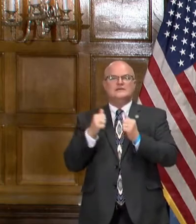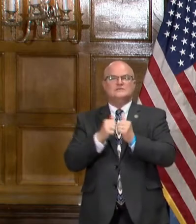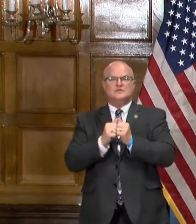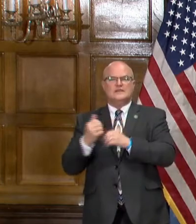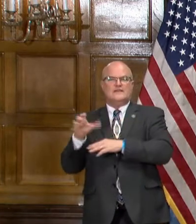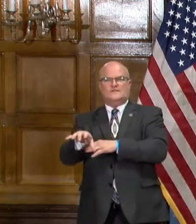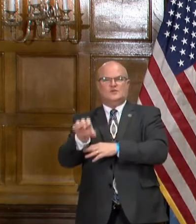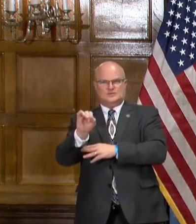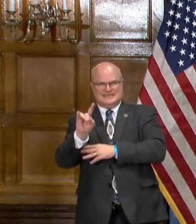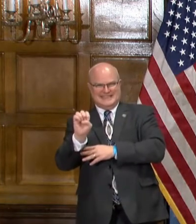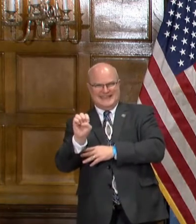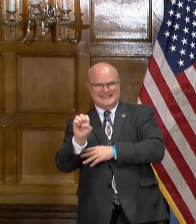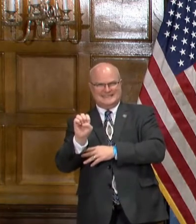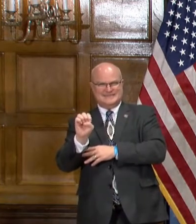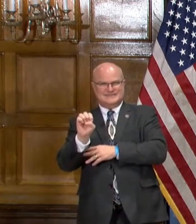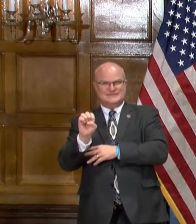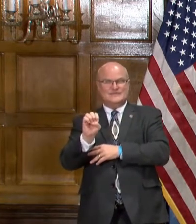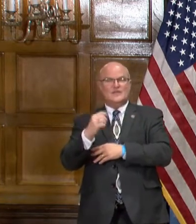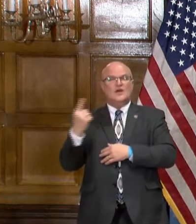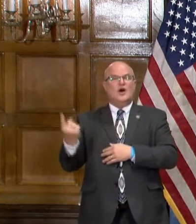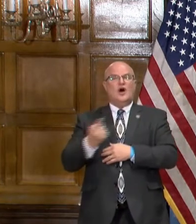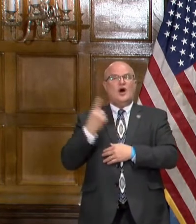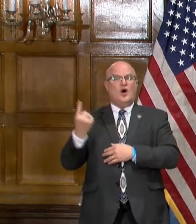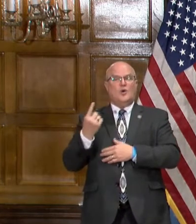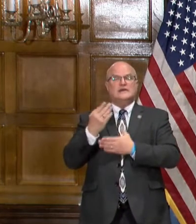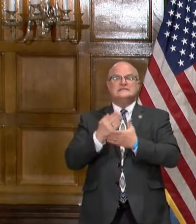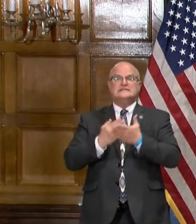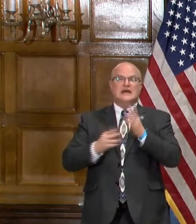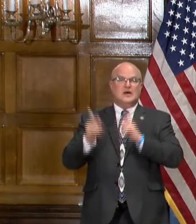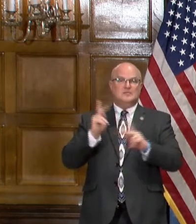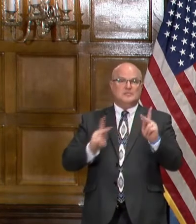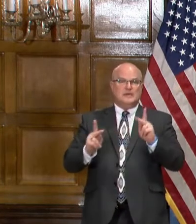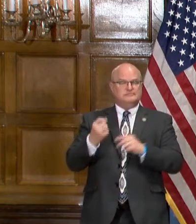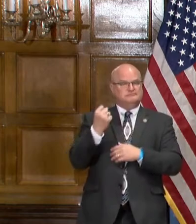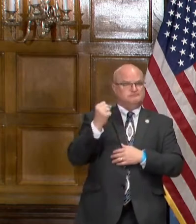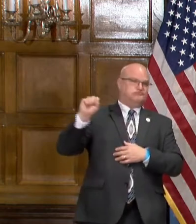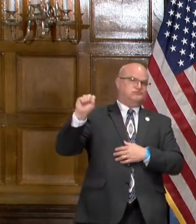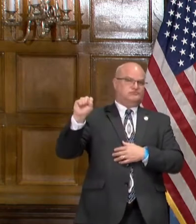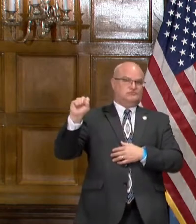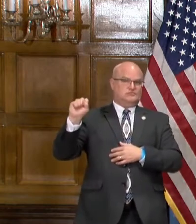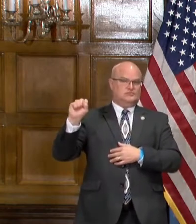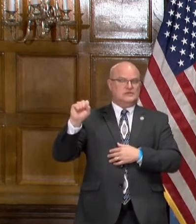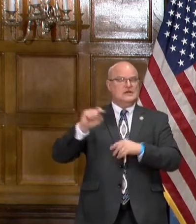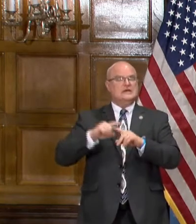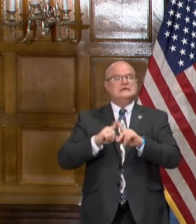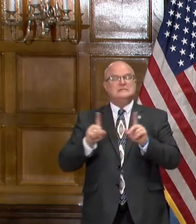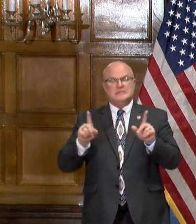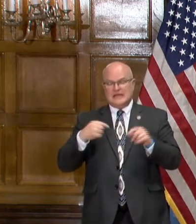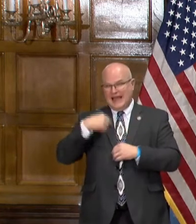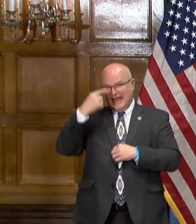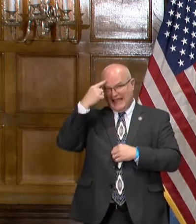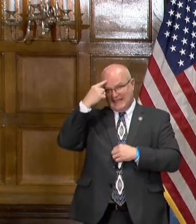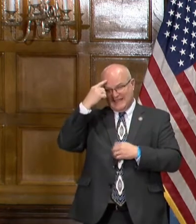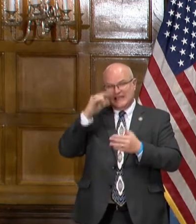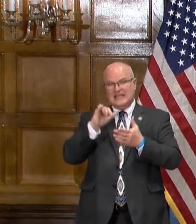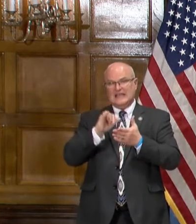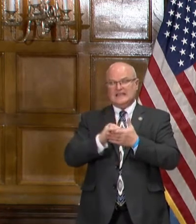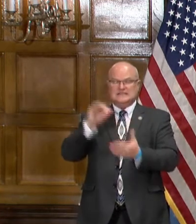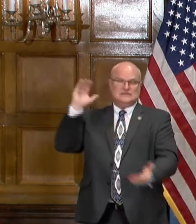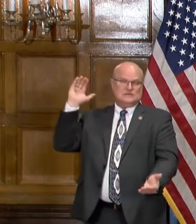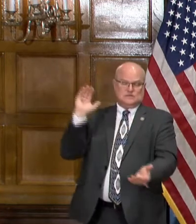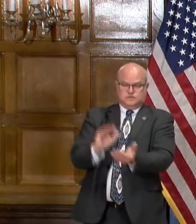side. There's always presumably some outliers, but I think that's a severe